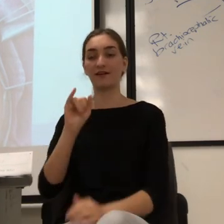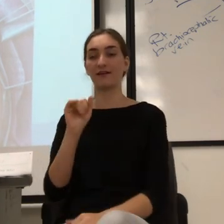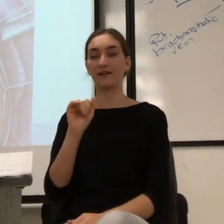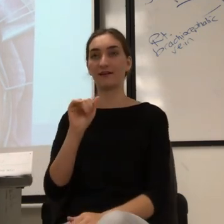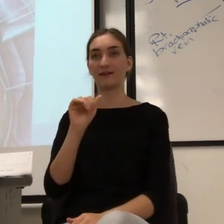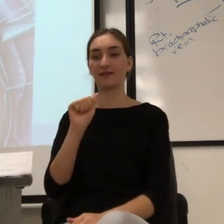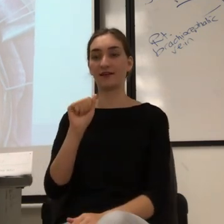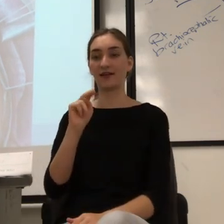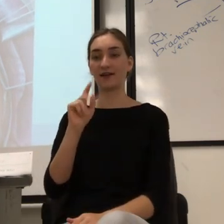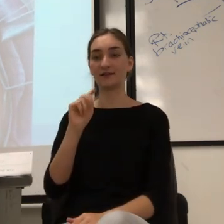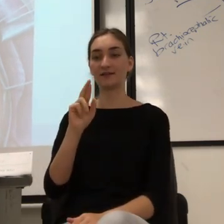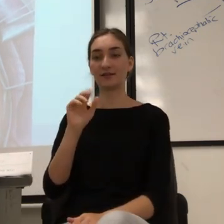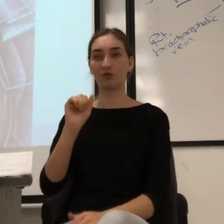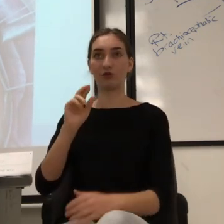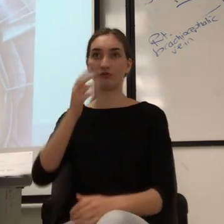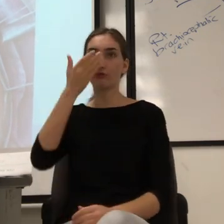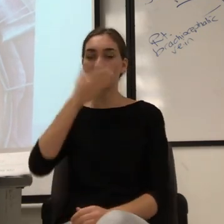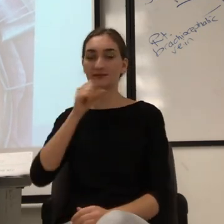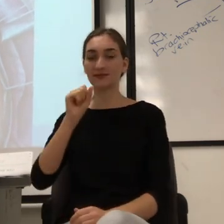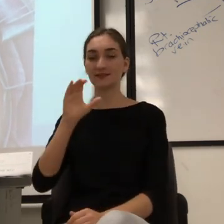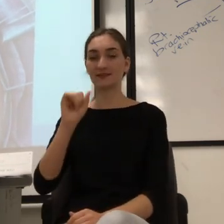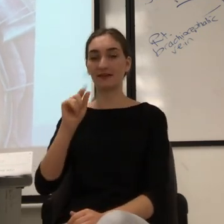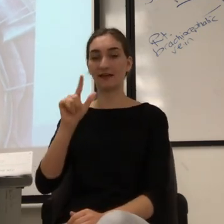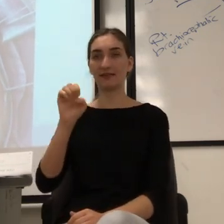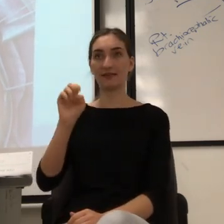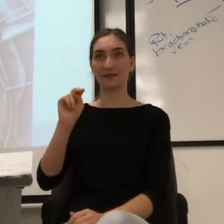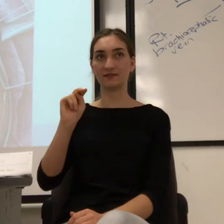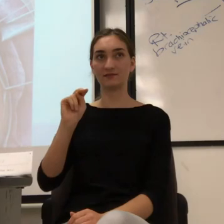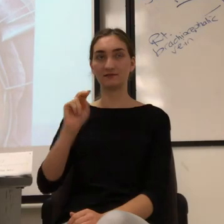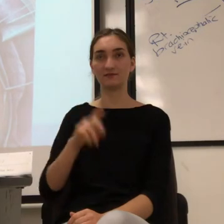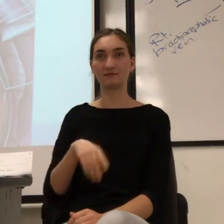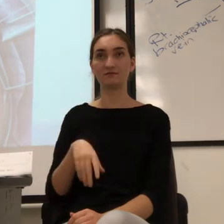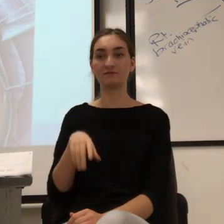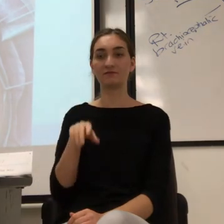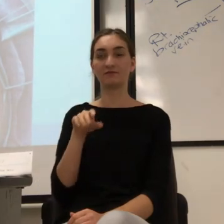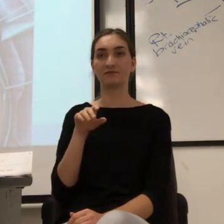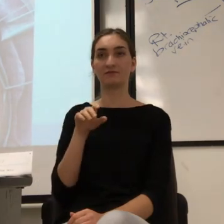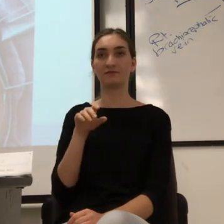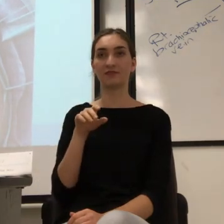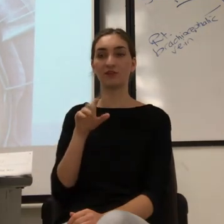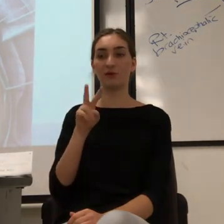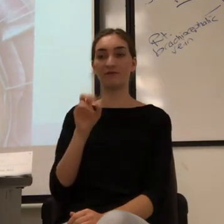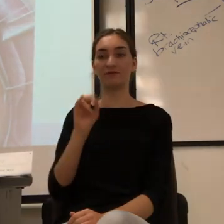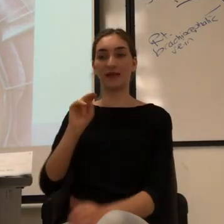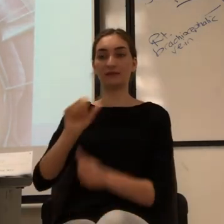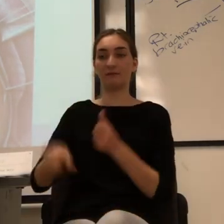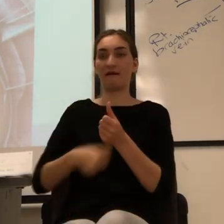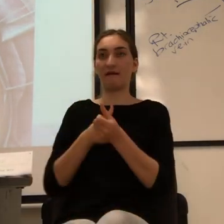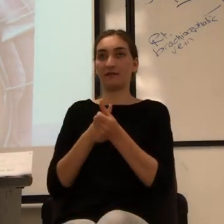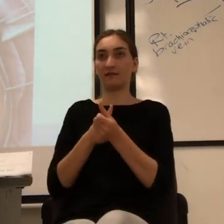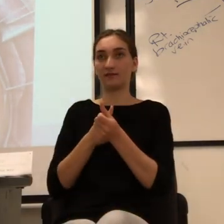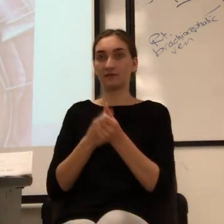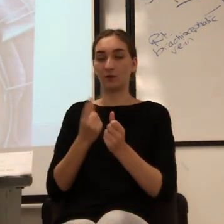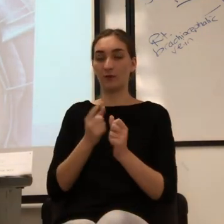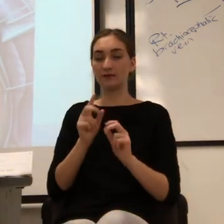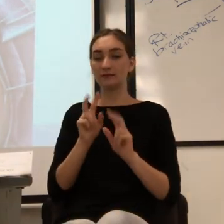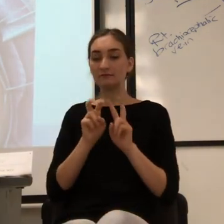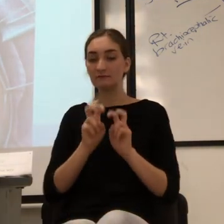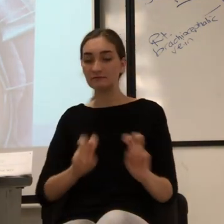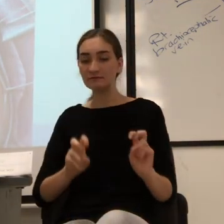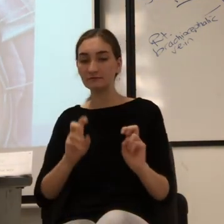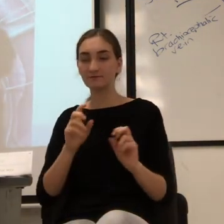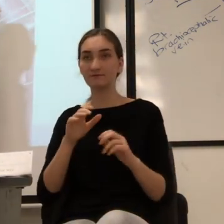subclavian artery and subclavian vein are behind it and in front of it. Okay, and I always look for that on cadavers when I